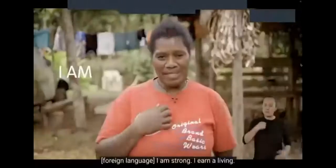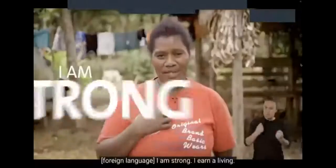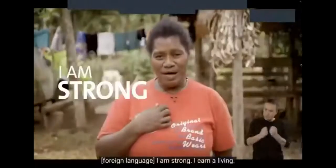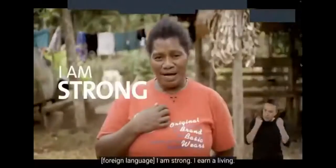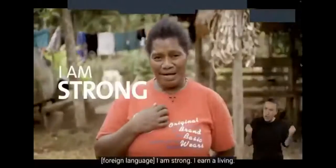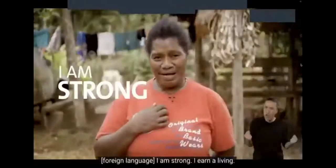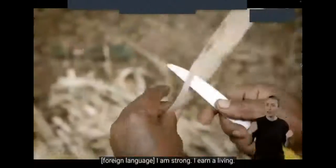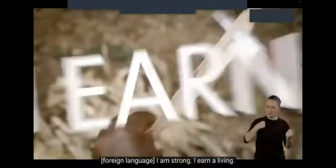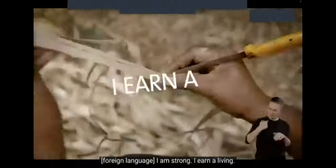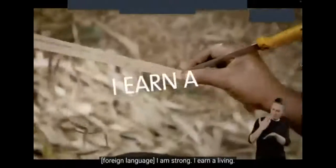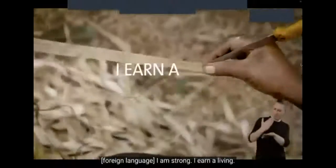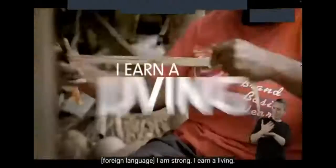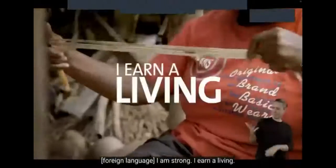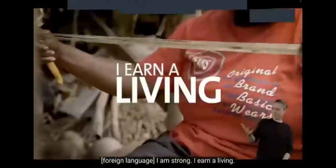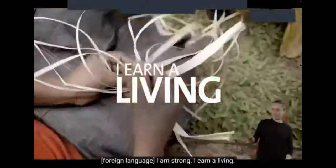Mika.